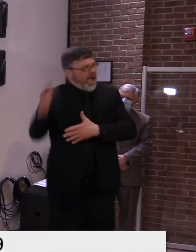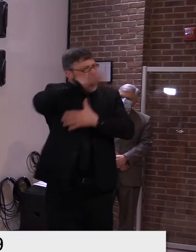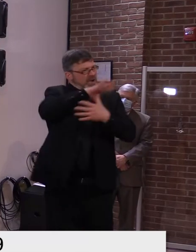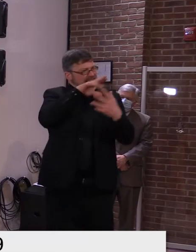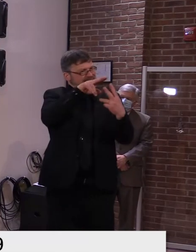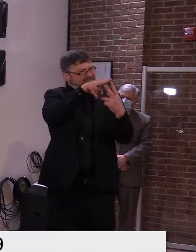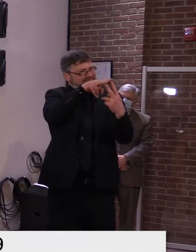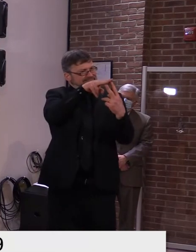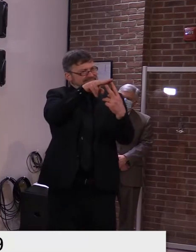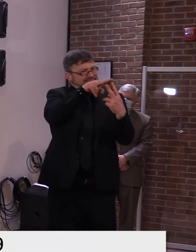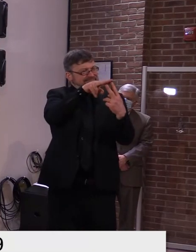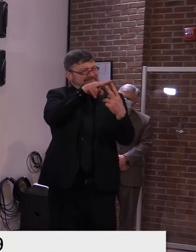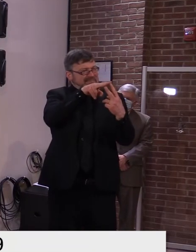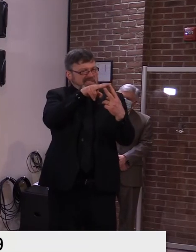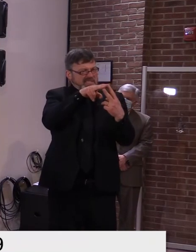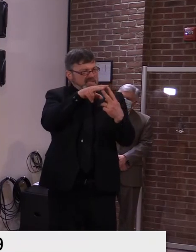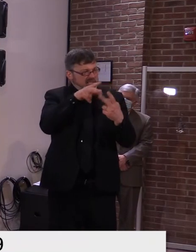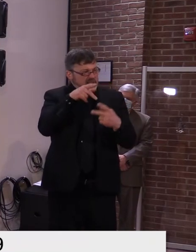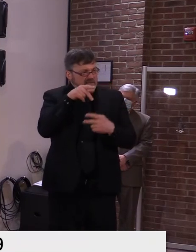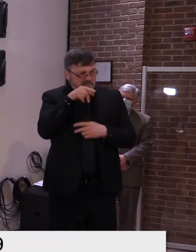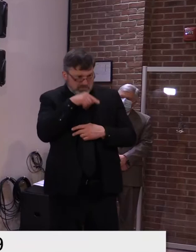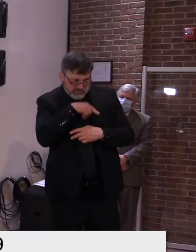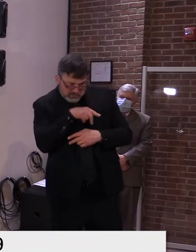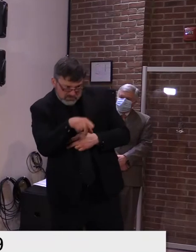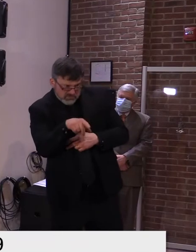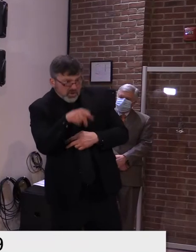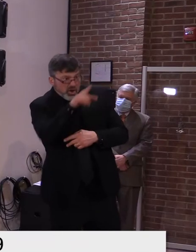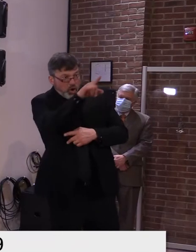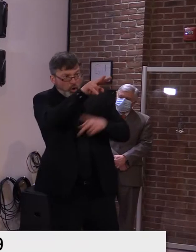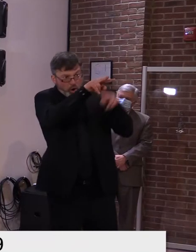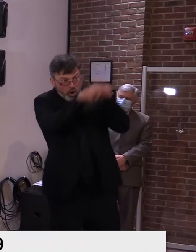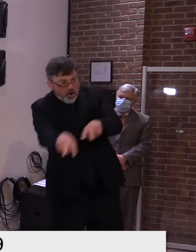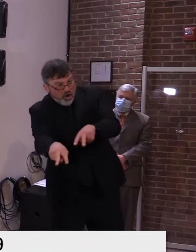look at those numbers and what's been happening ever since